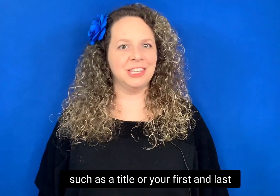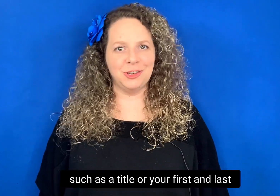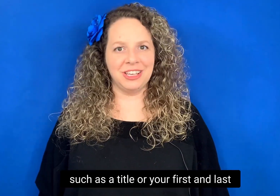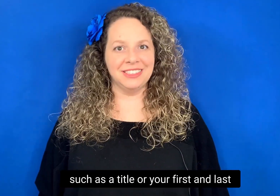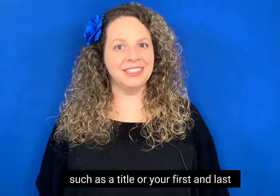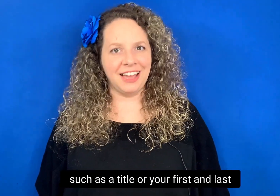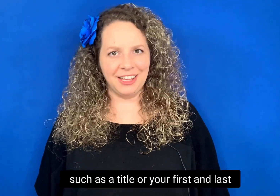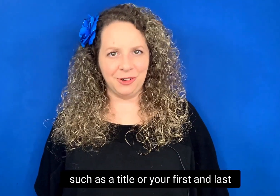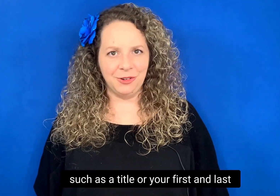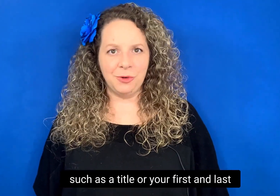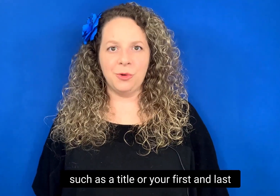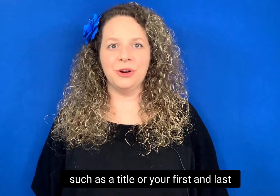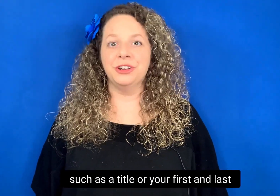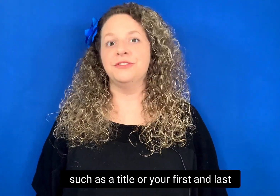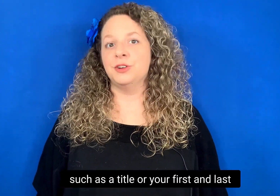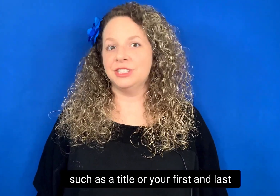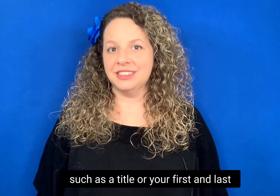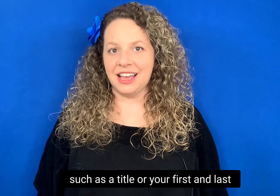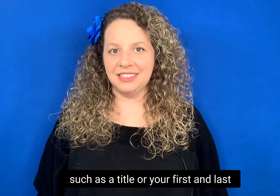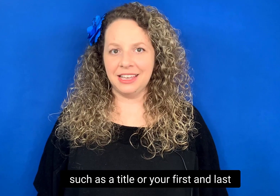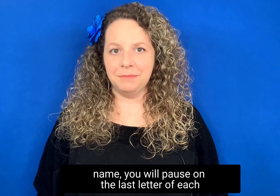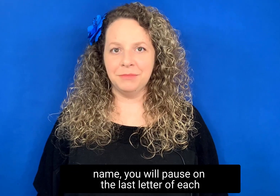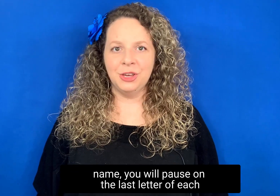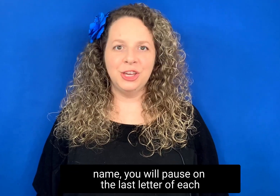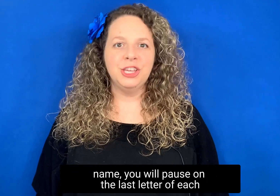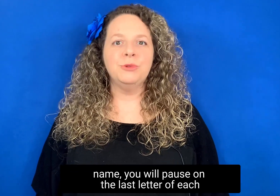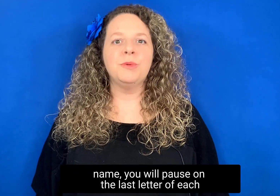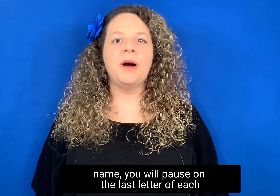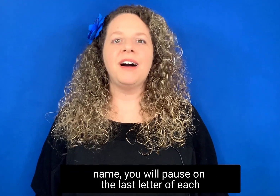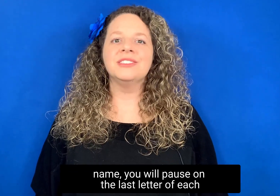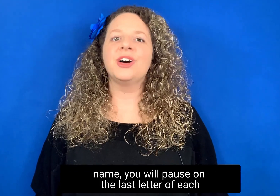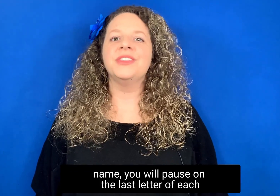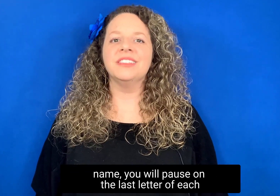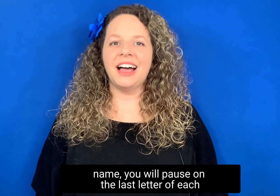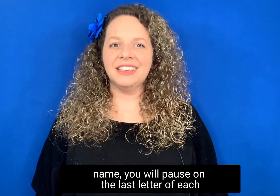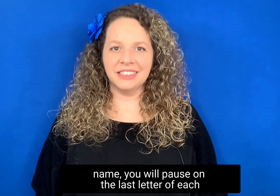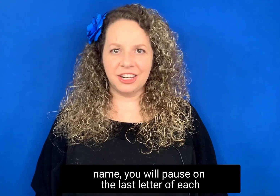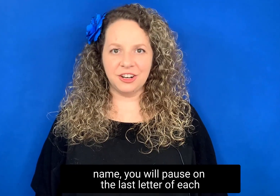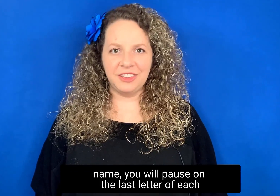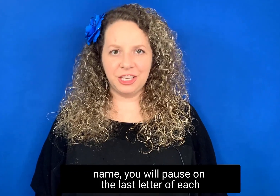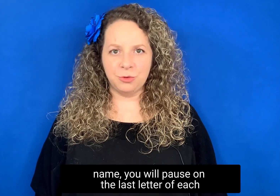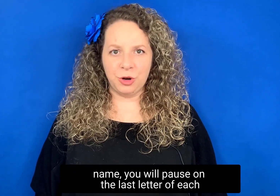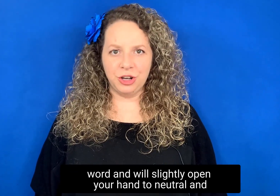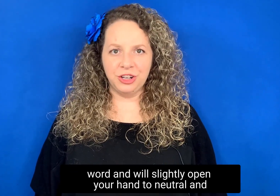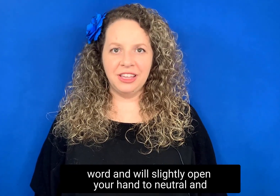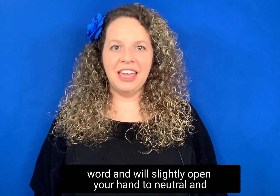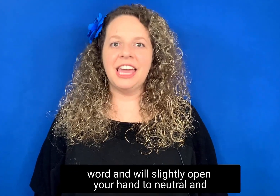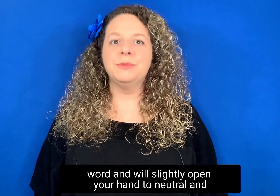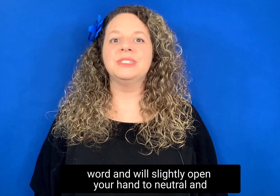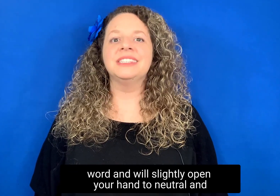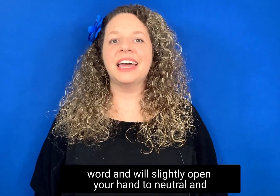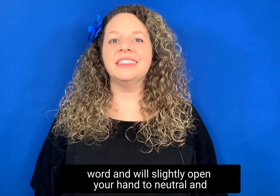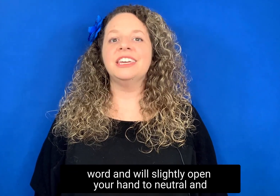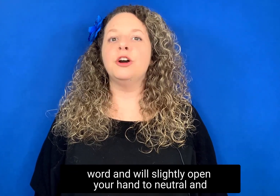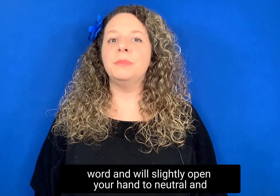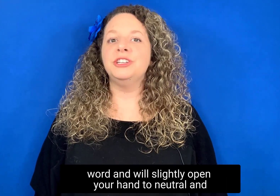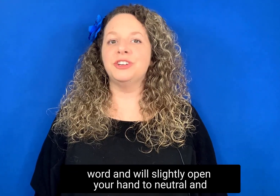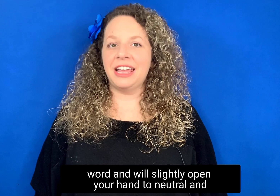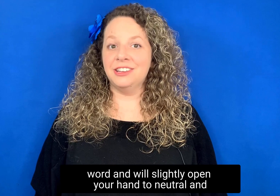such as a title or your first and last name, you will pause on the last letter of each word and will slightly open your hand